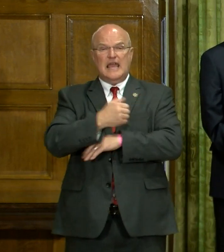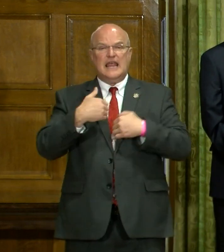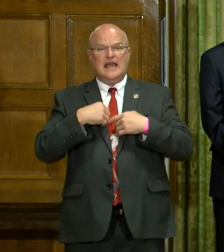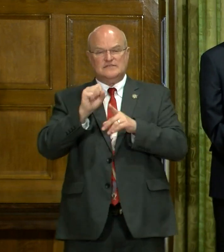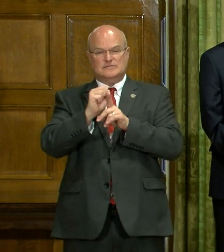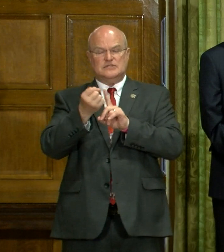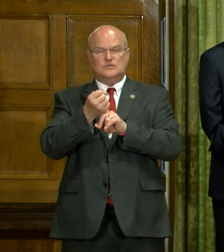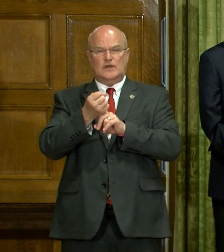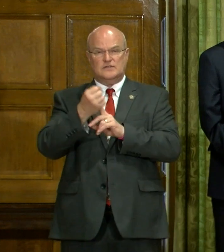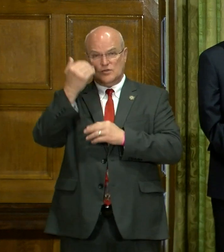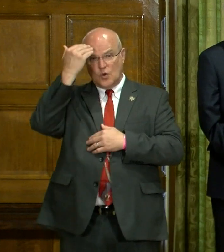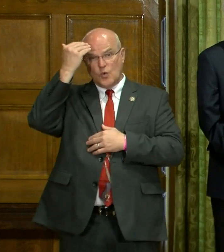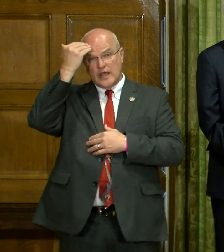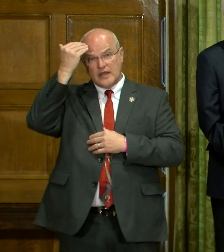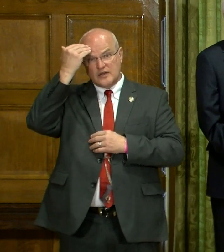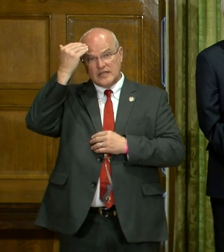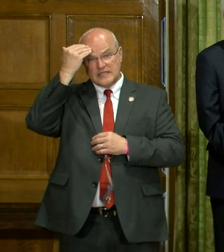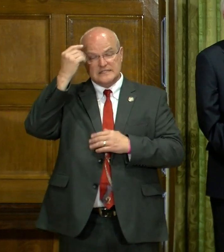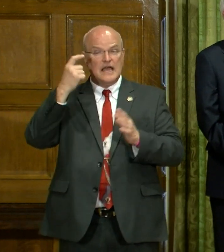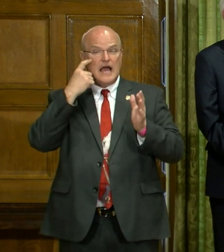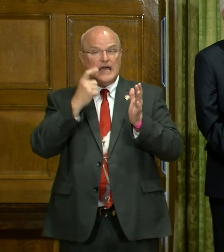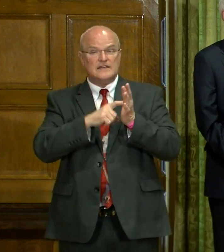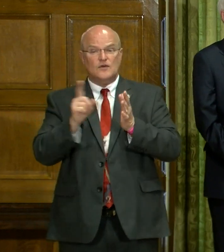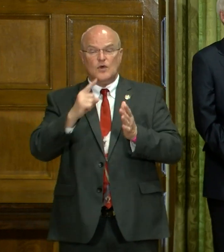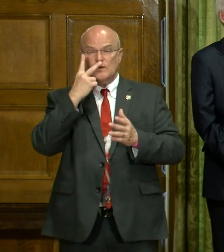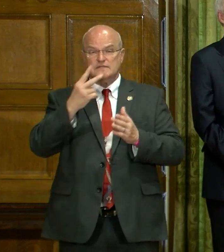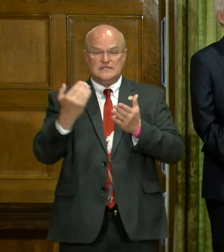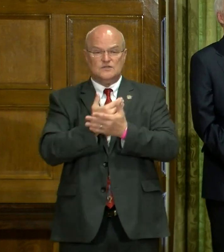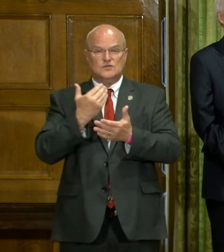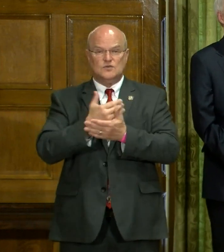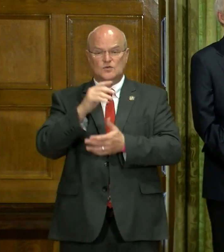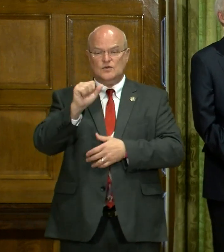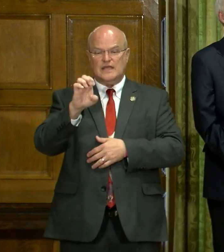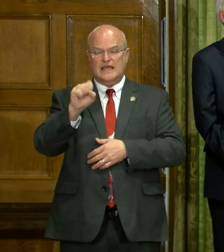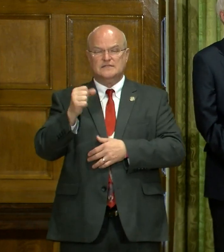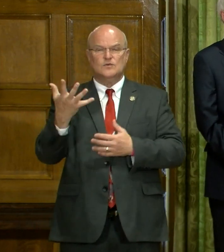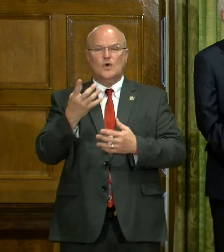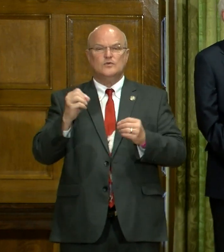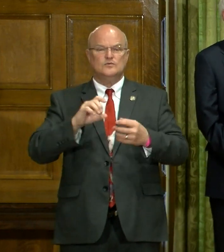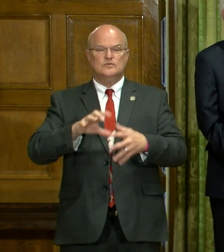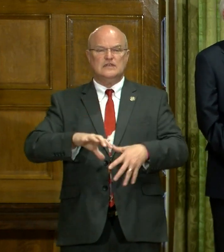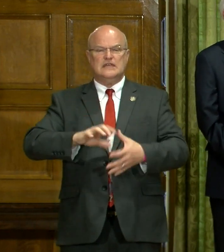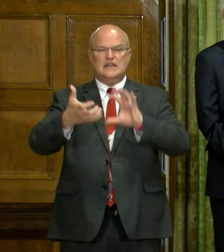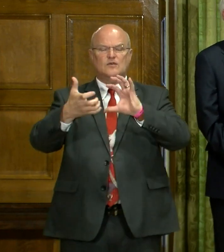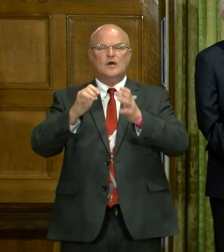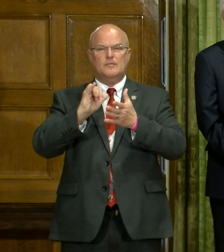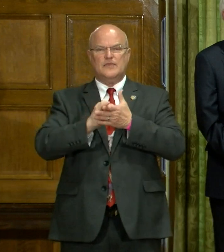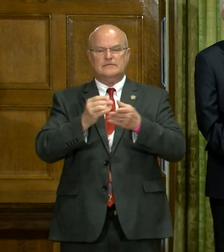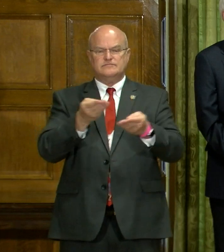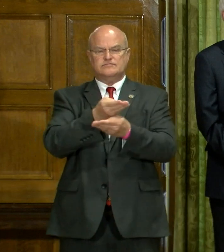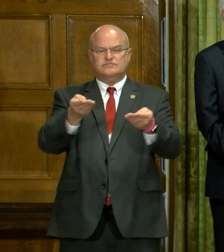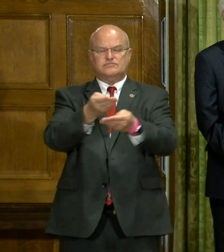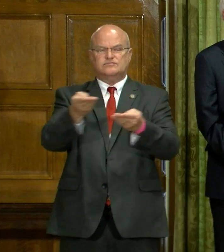some situational awareness, identify where we're seeing new cases and what we can do to interrupt those chains of